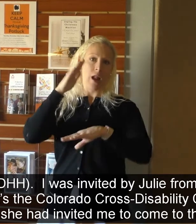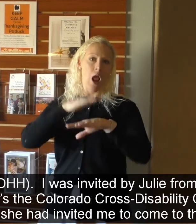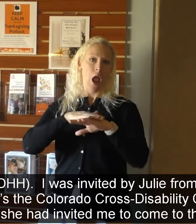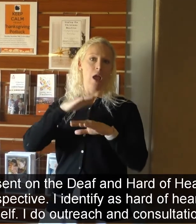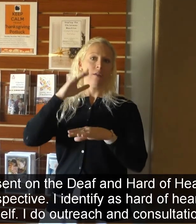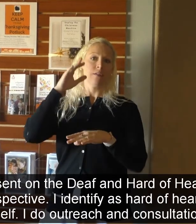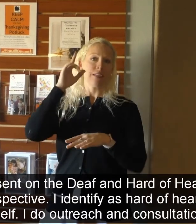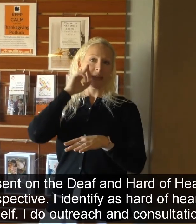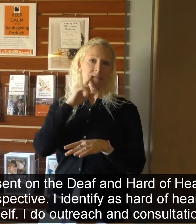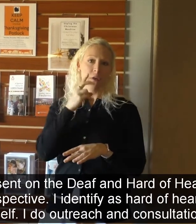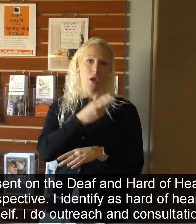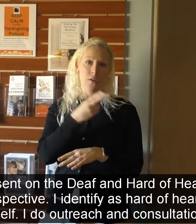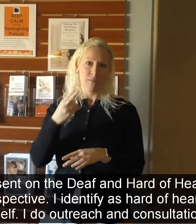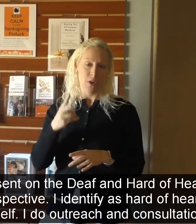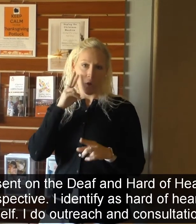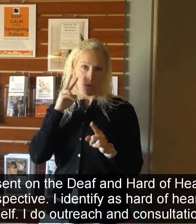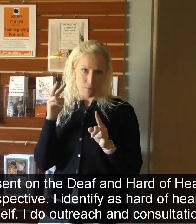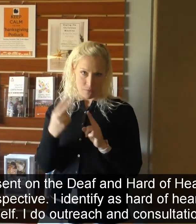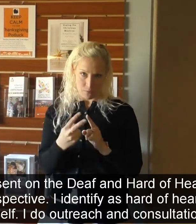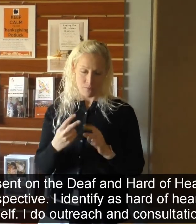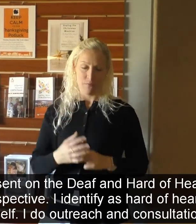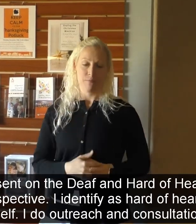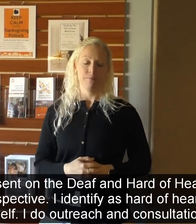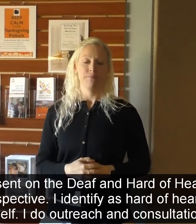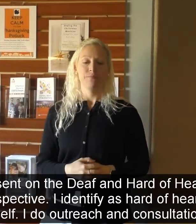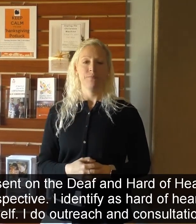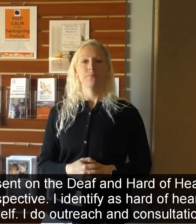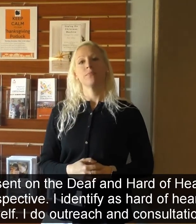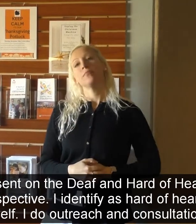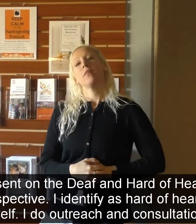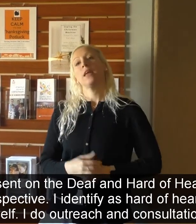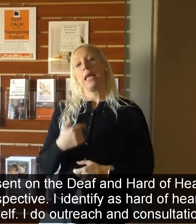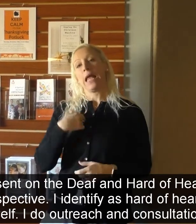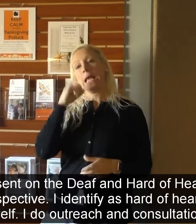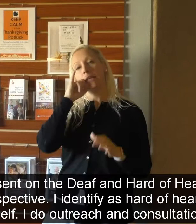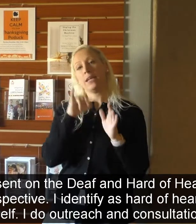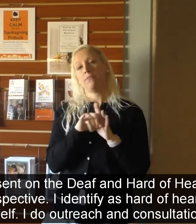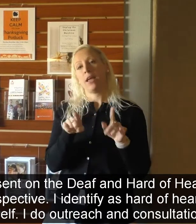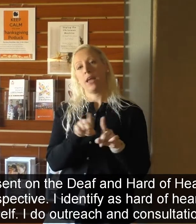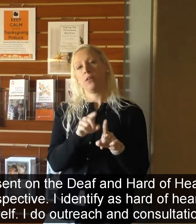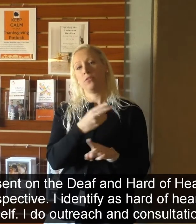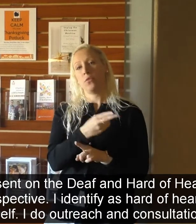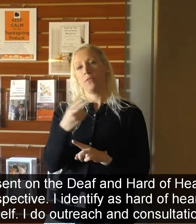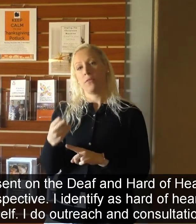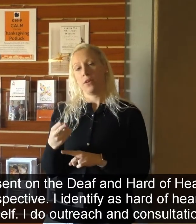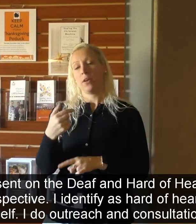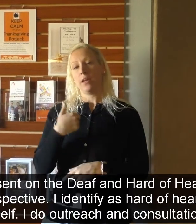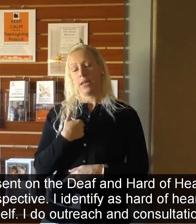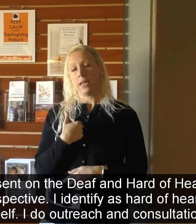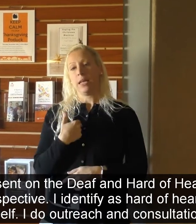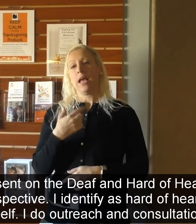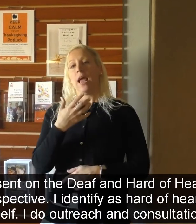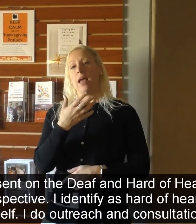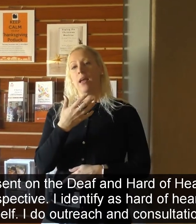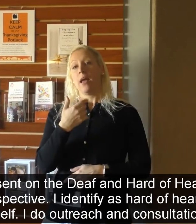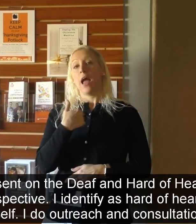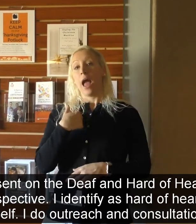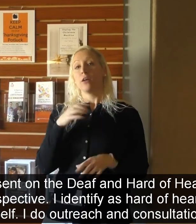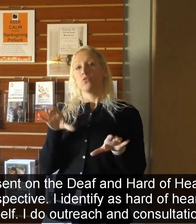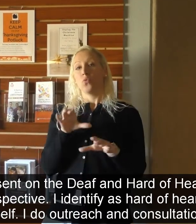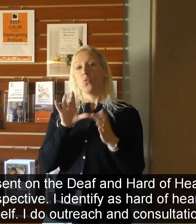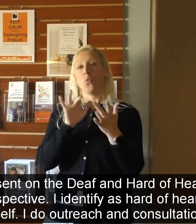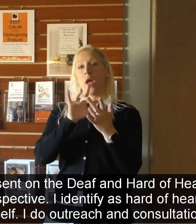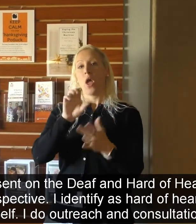She asked me to present on Deaf and Hard of Hearing, the Deaf and Hard of Hearing's perspective. And I identify as hard of hearing